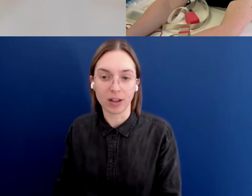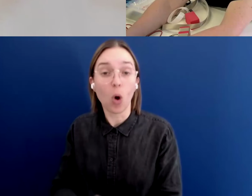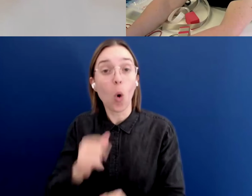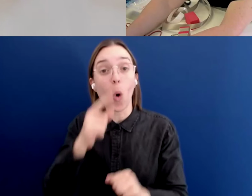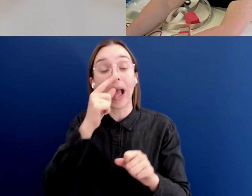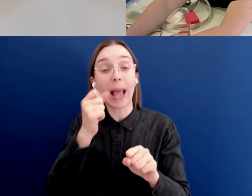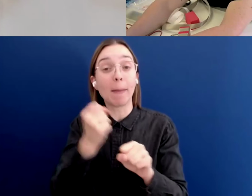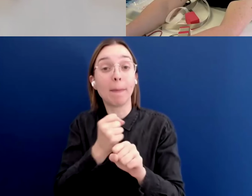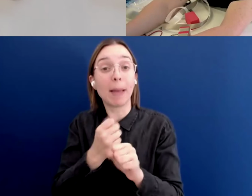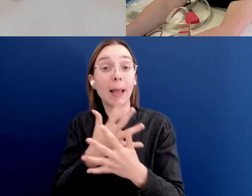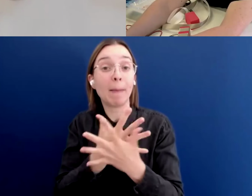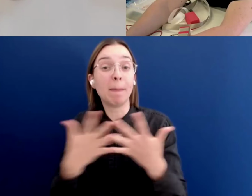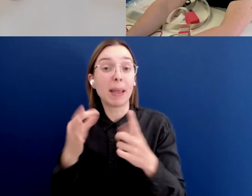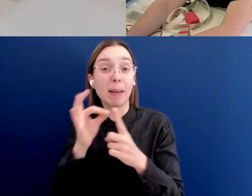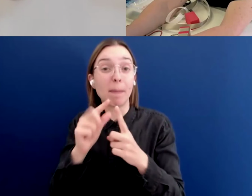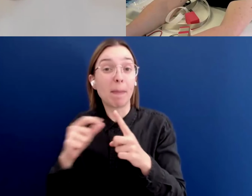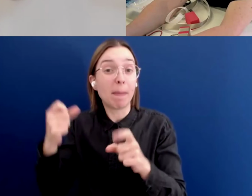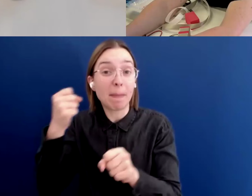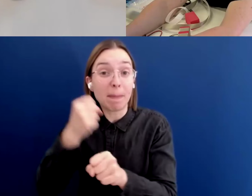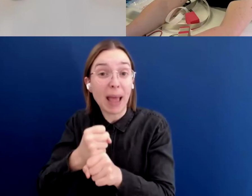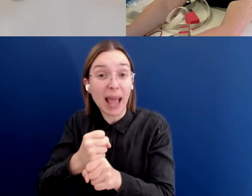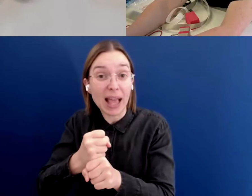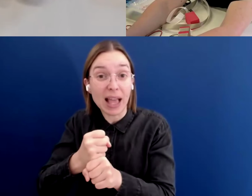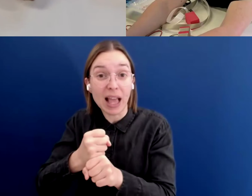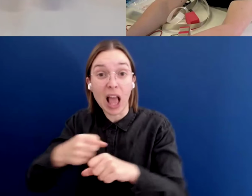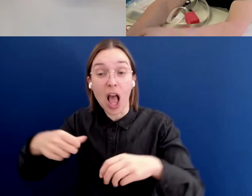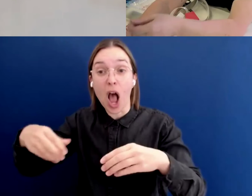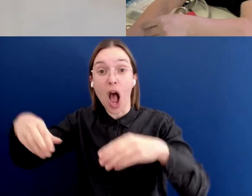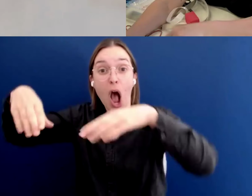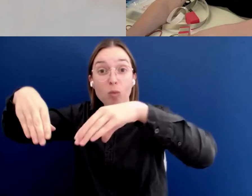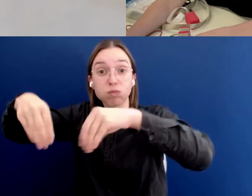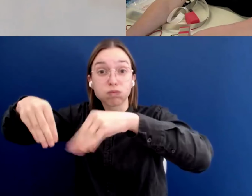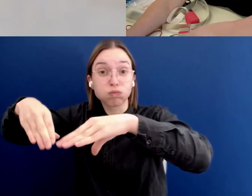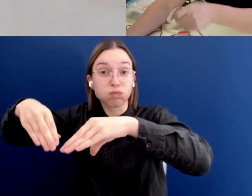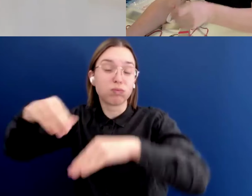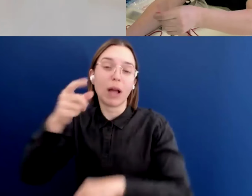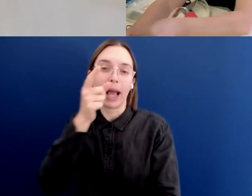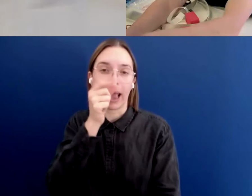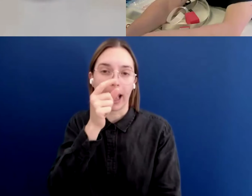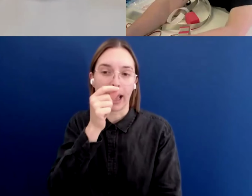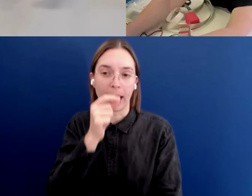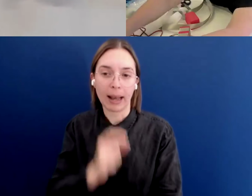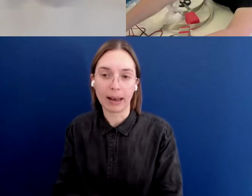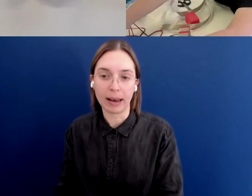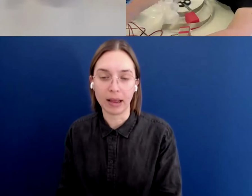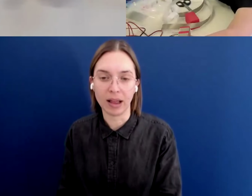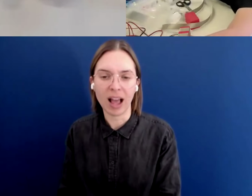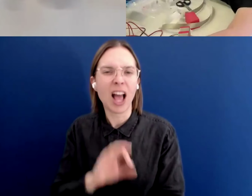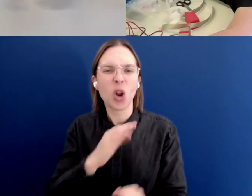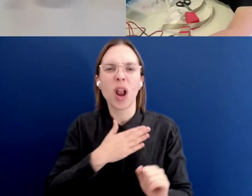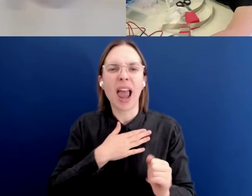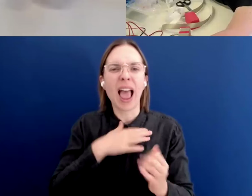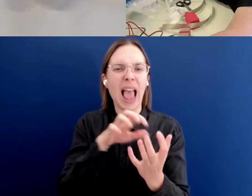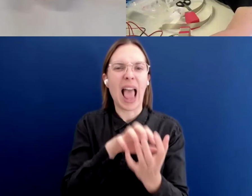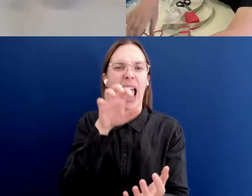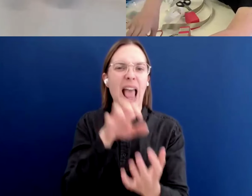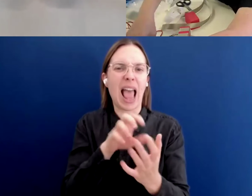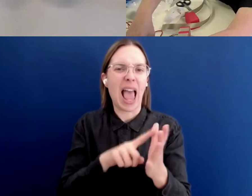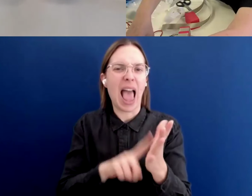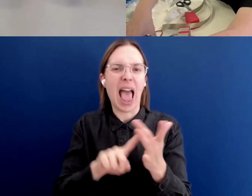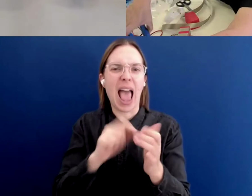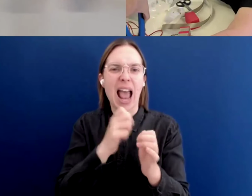going to work for you. I am not a huge fan of alligator clips, so I am offering you an alternative. There